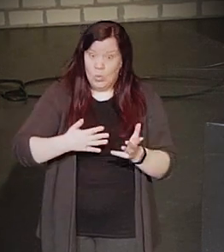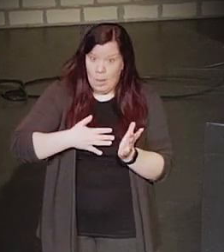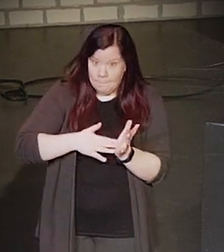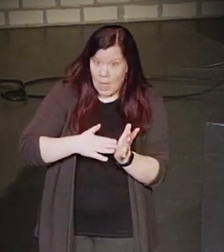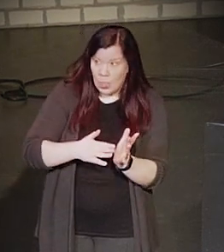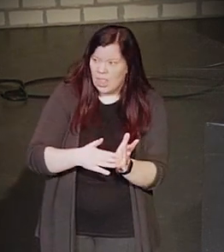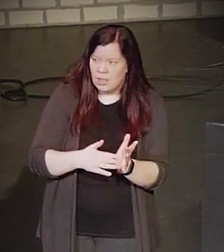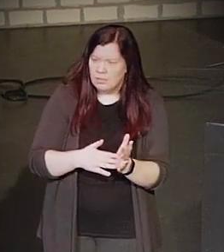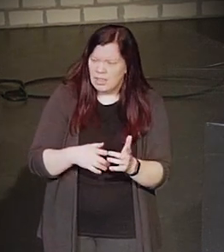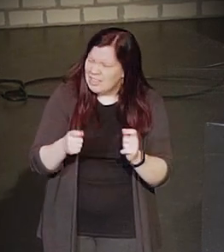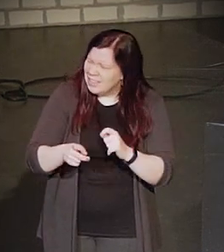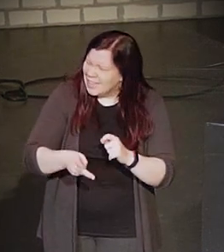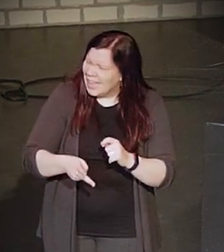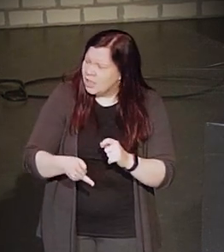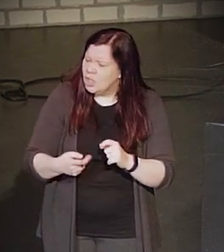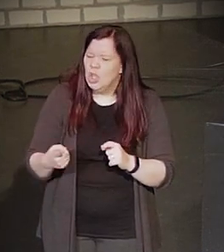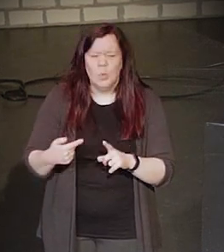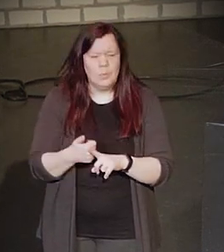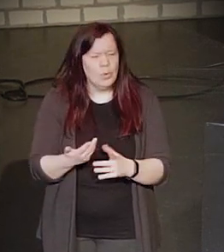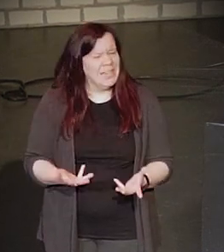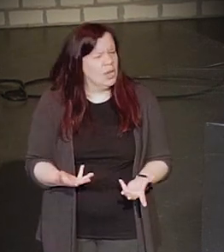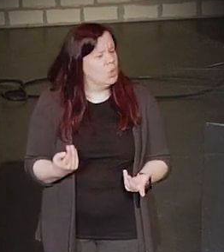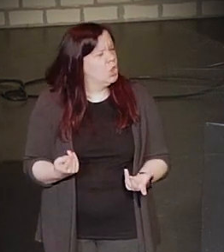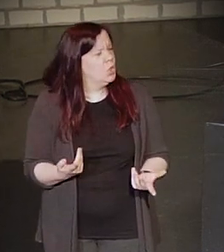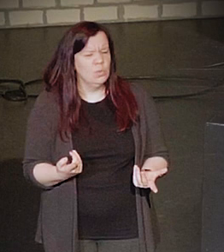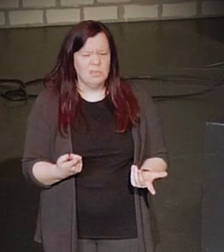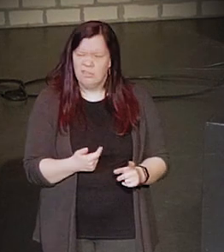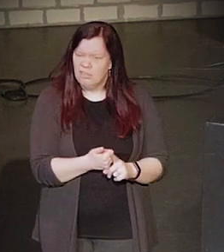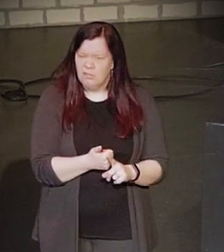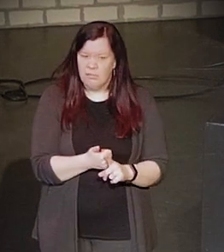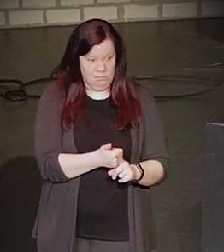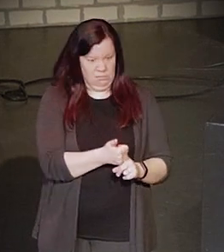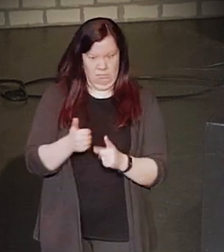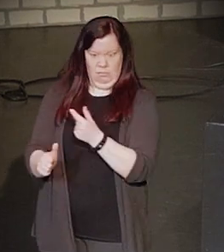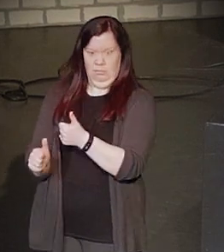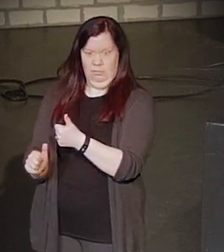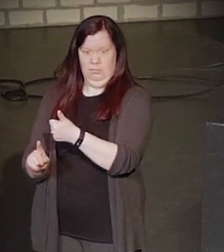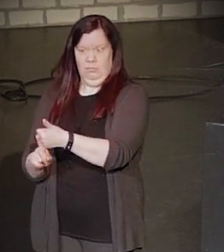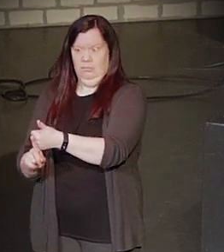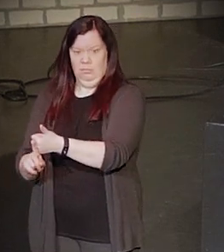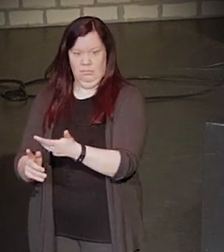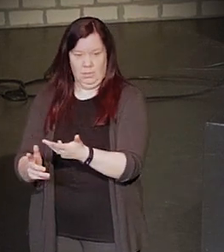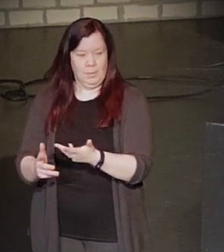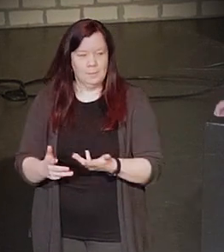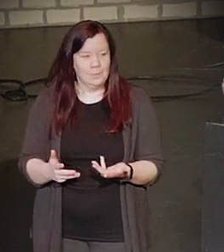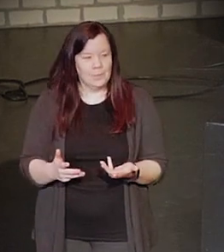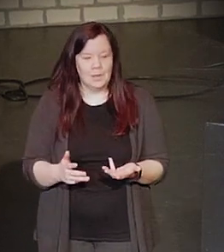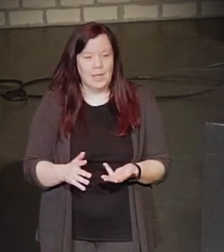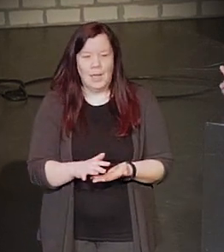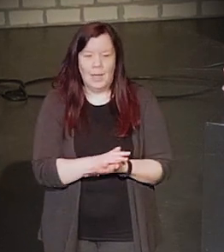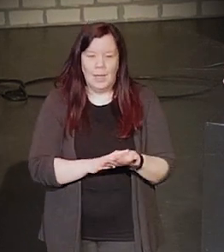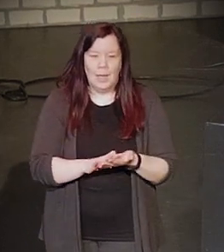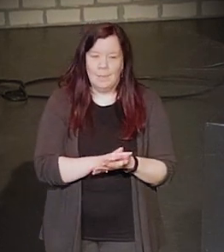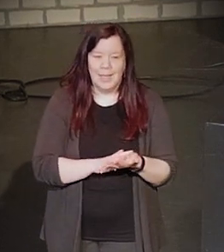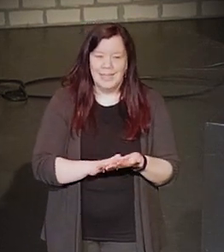to month, Greek city-states are changing sides and changing alliances without anyone able to